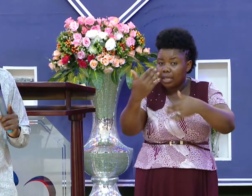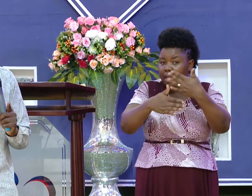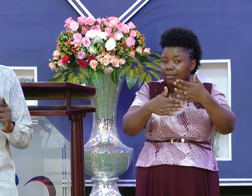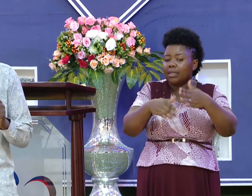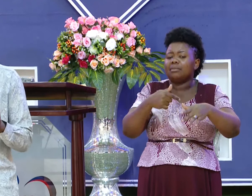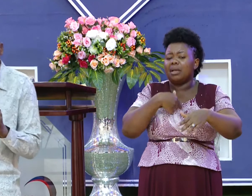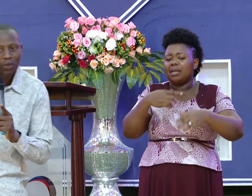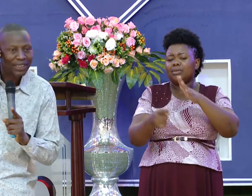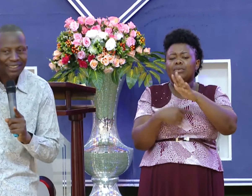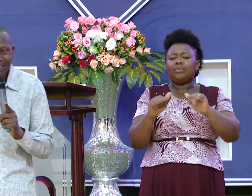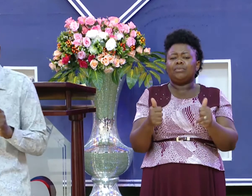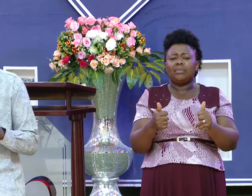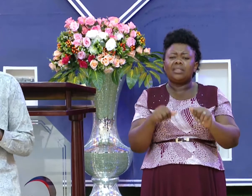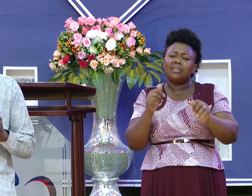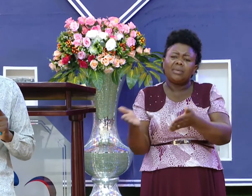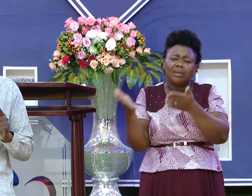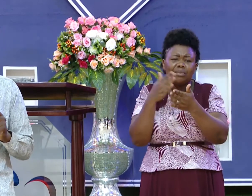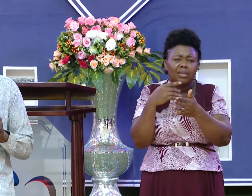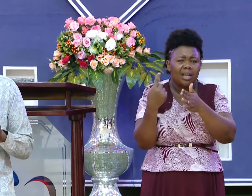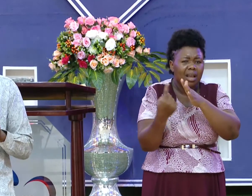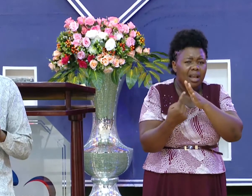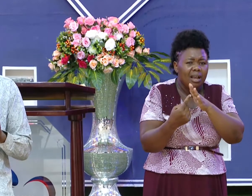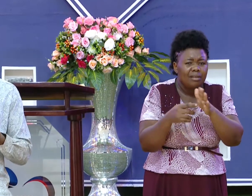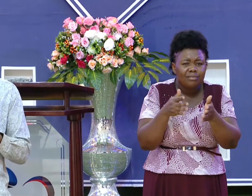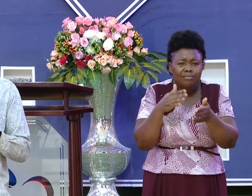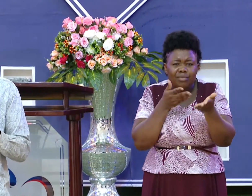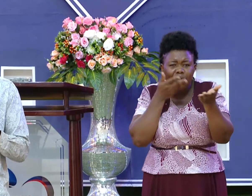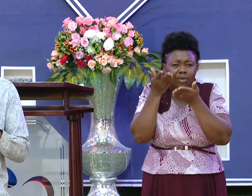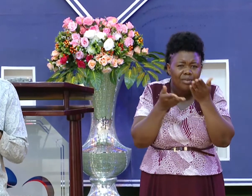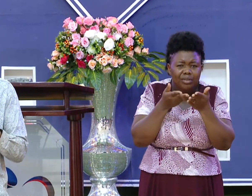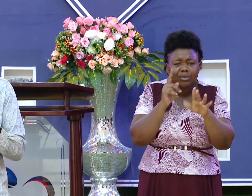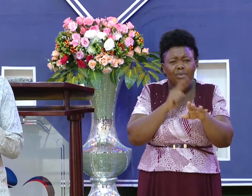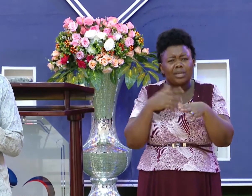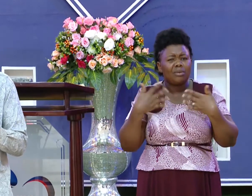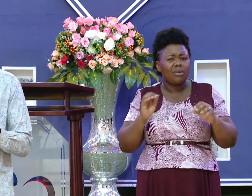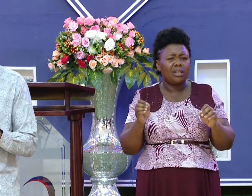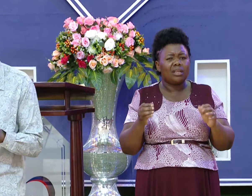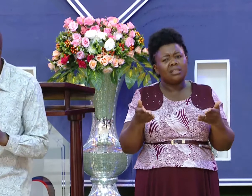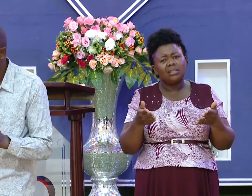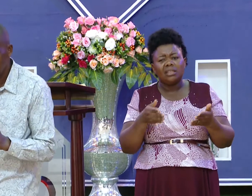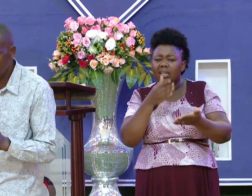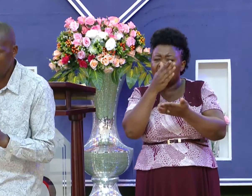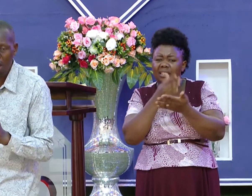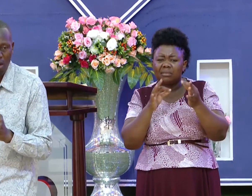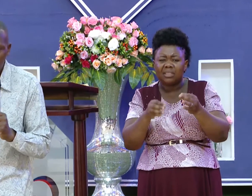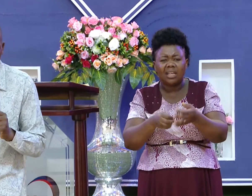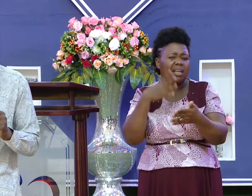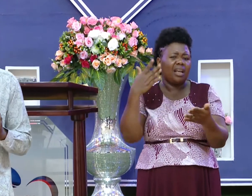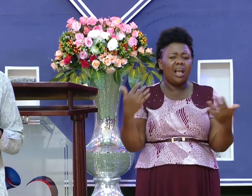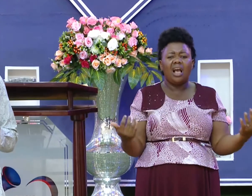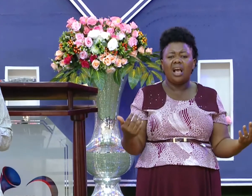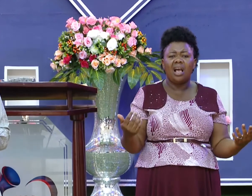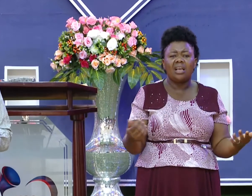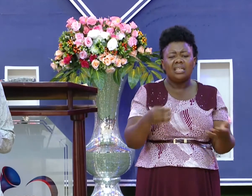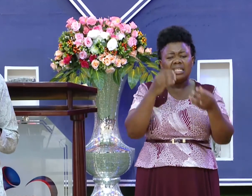off. A person can bring a conversation where it doesn't fit. You're talking about something different. And tells, oh, things